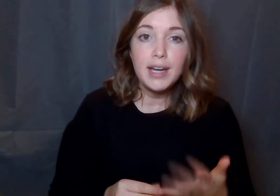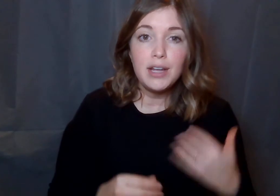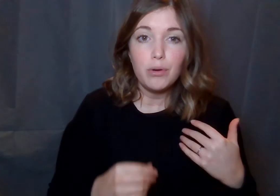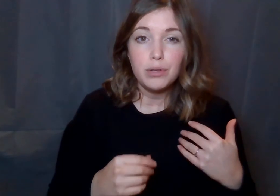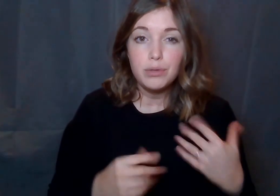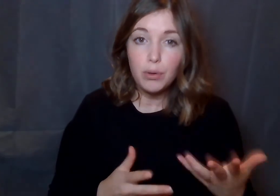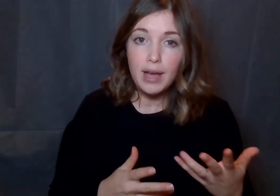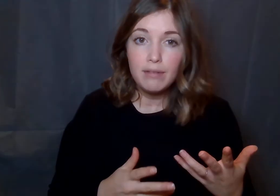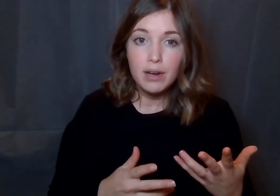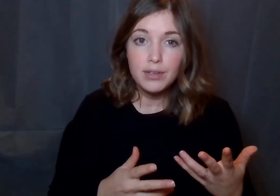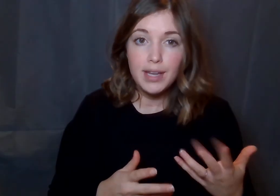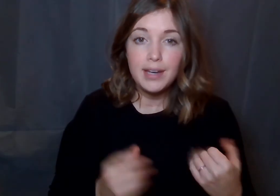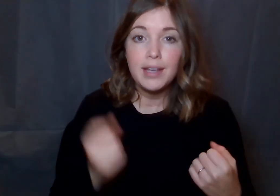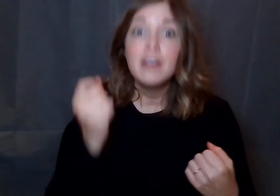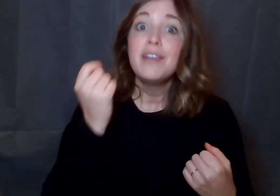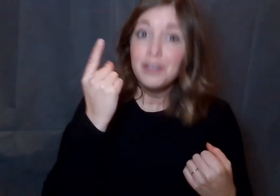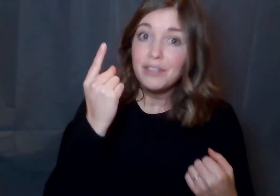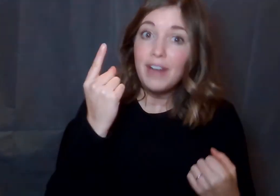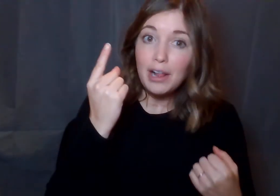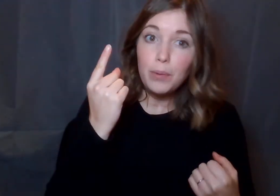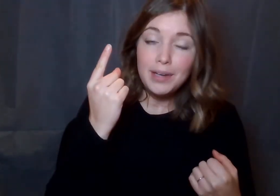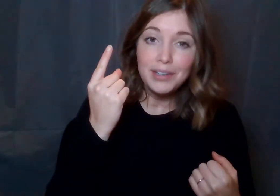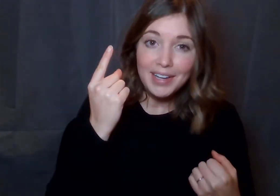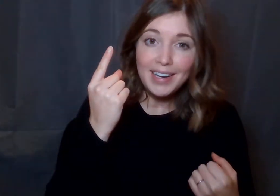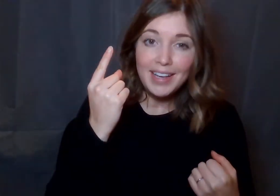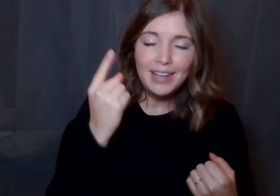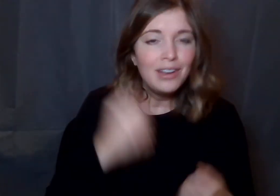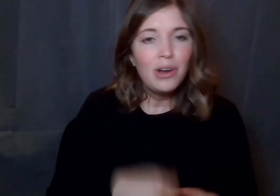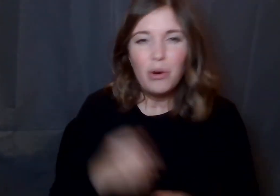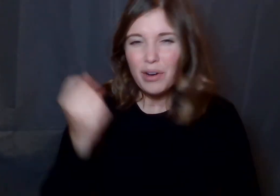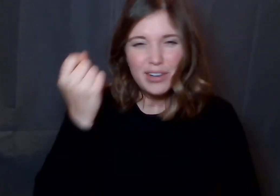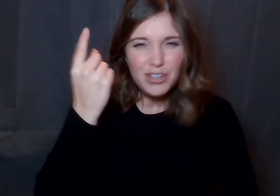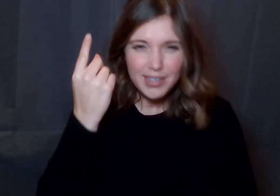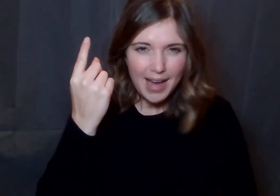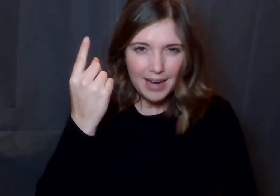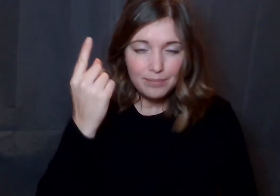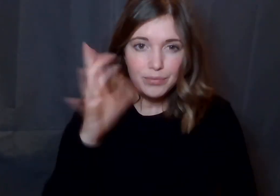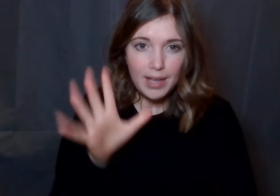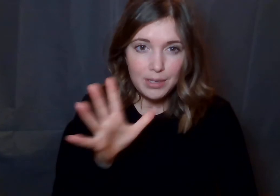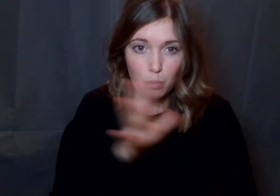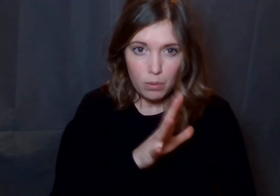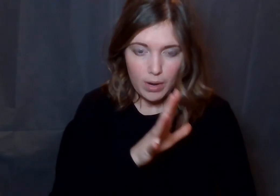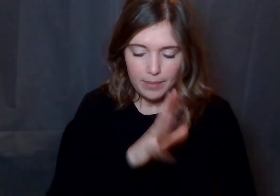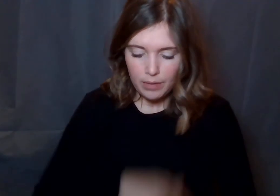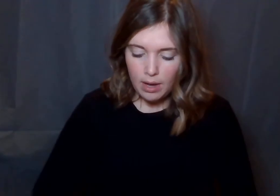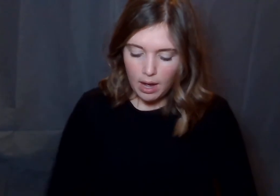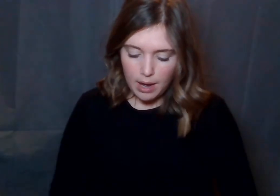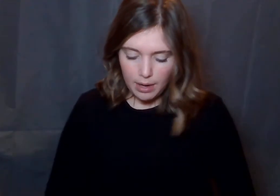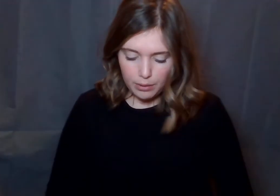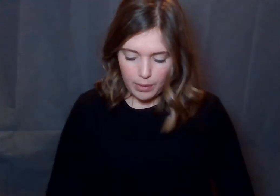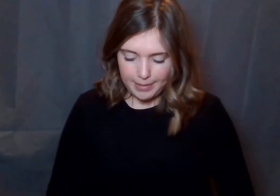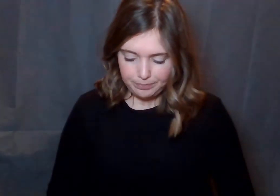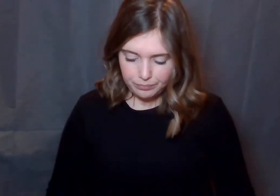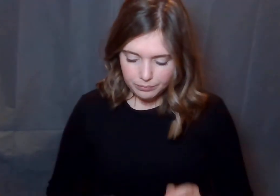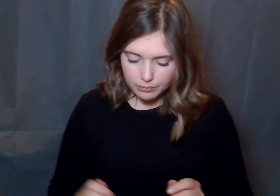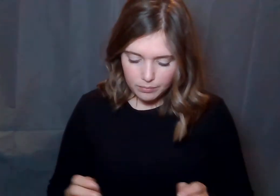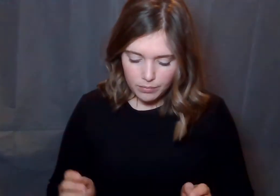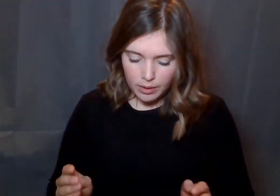understanding or you don't have an understanding. You're following, you're getting it, or you're just not. That's one way. Another way